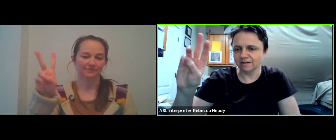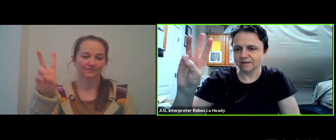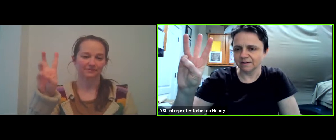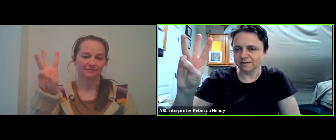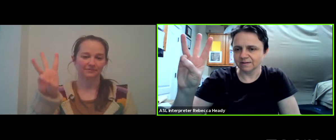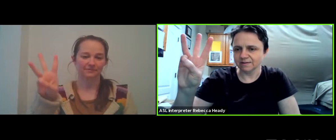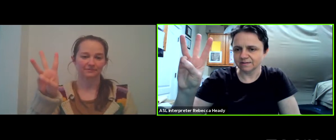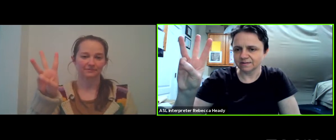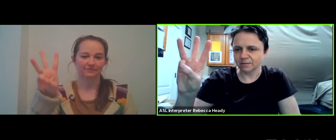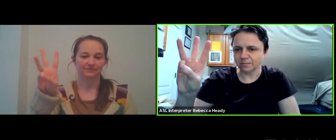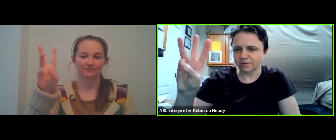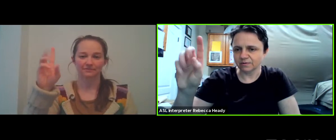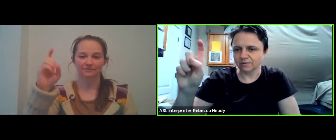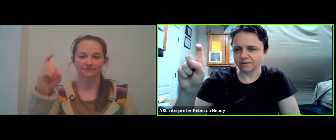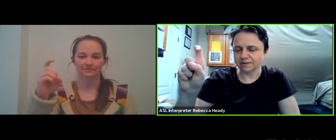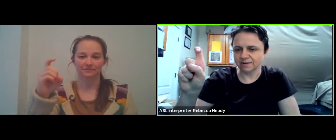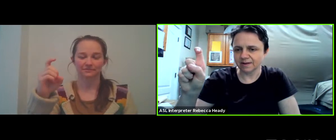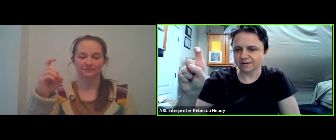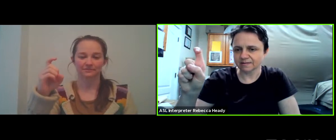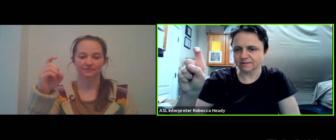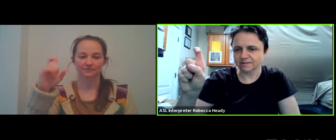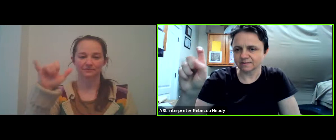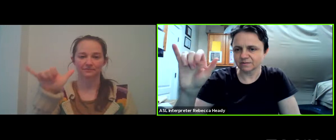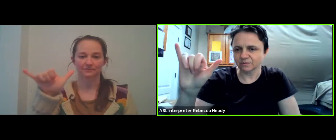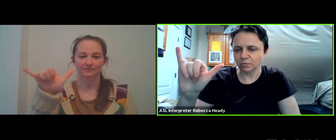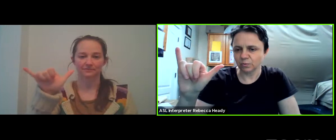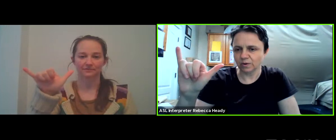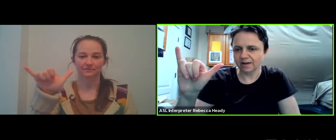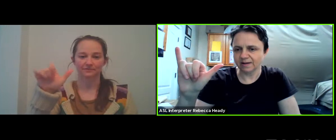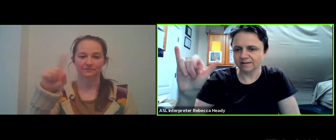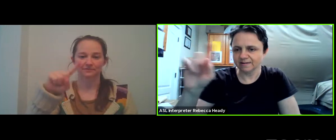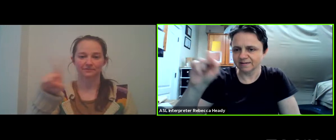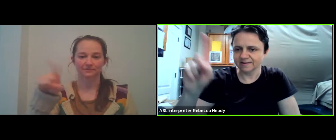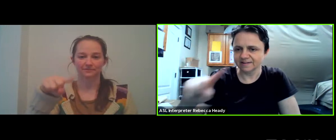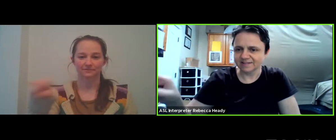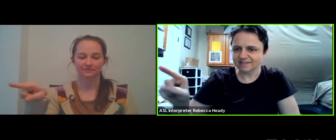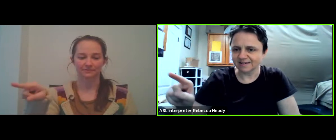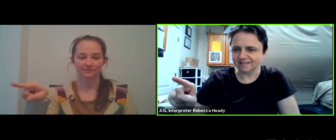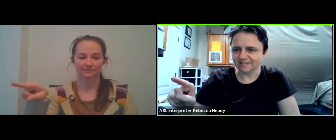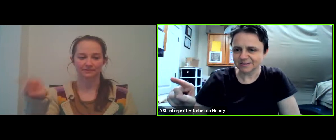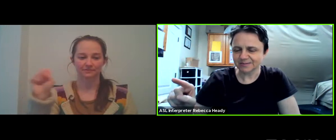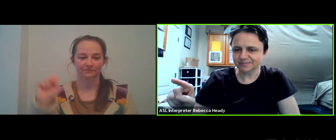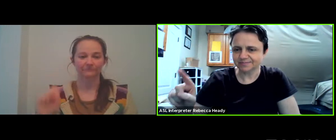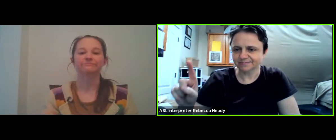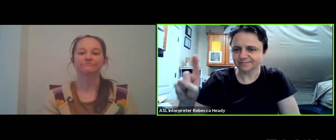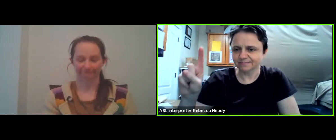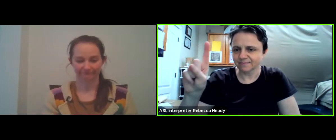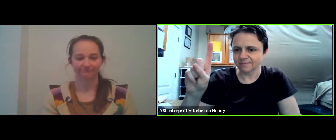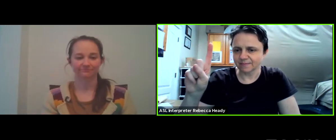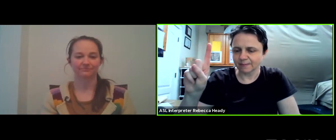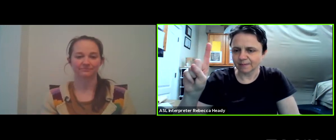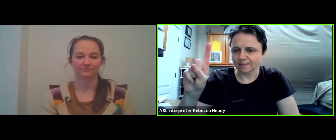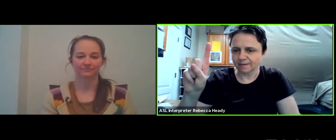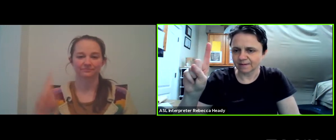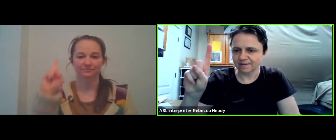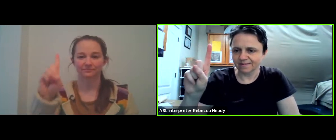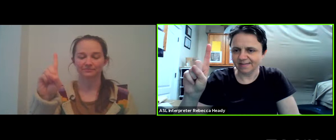V, W, X, Y, Z.